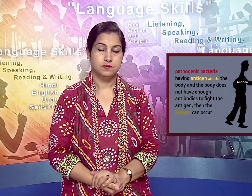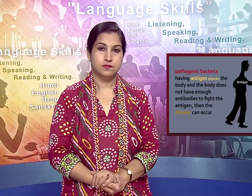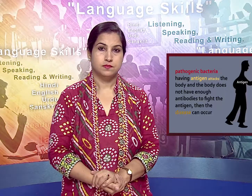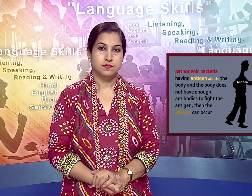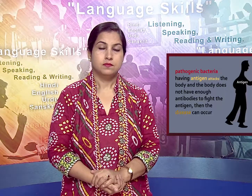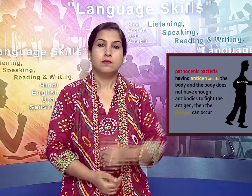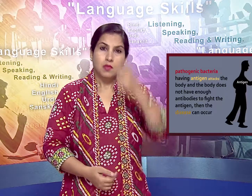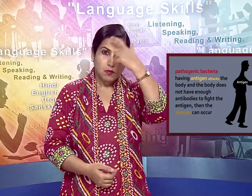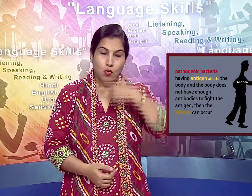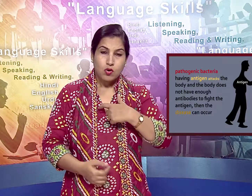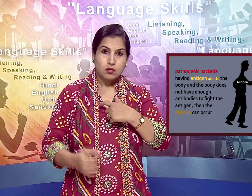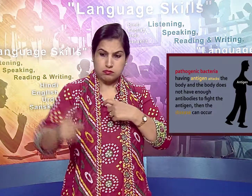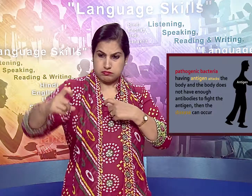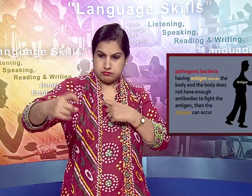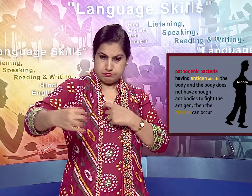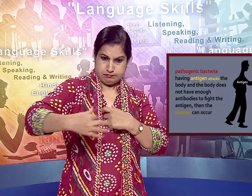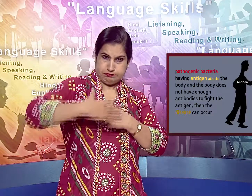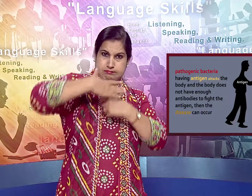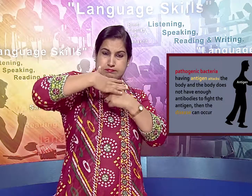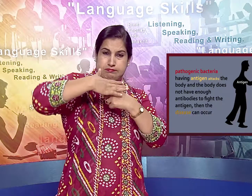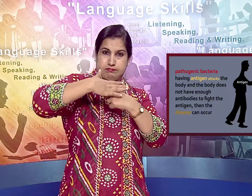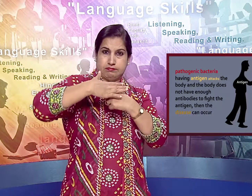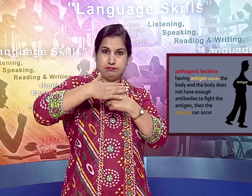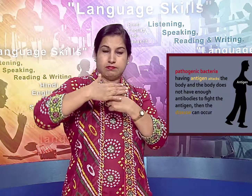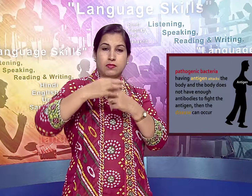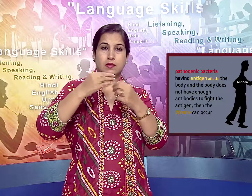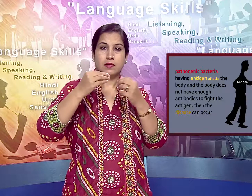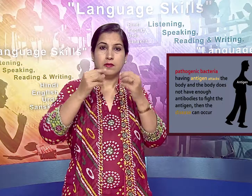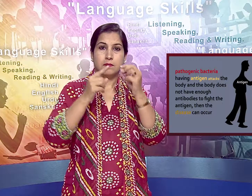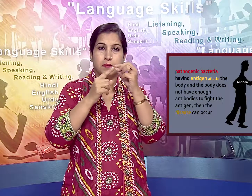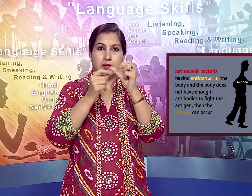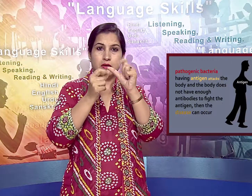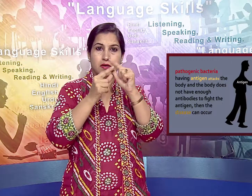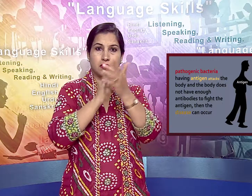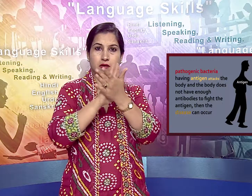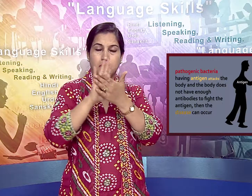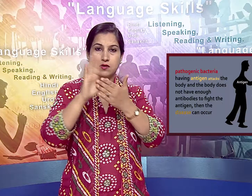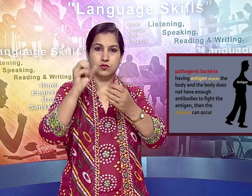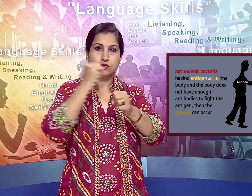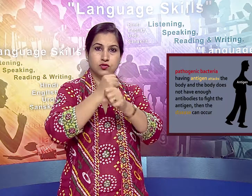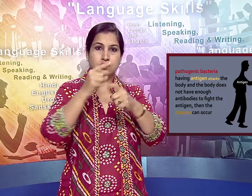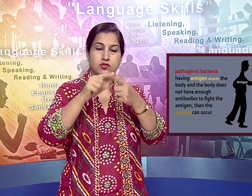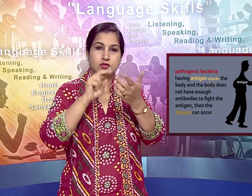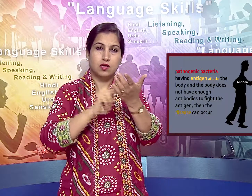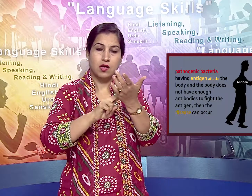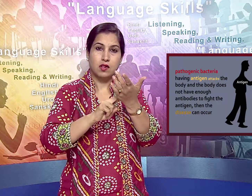When pathogenic bacteria having antigen attacks the body and the body does not have